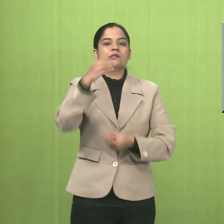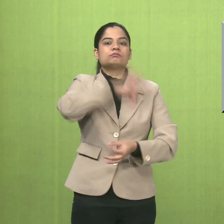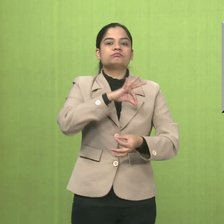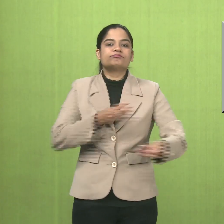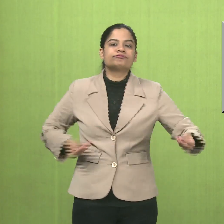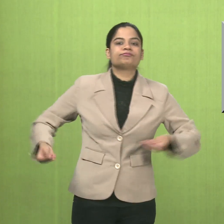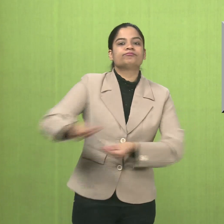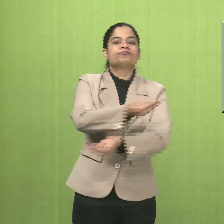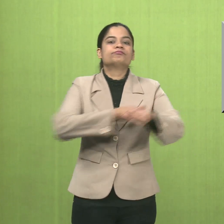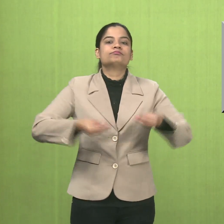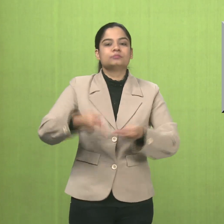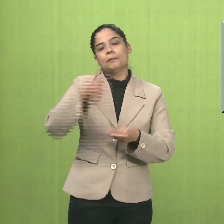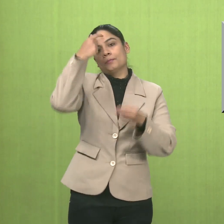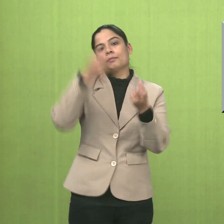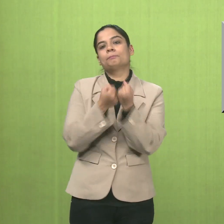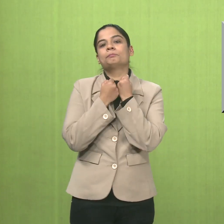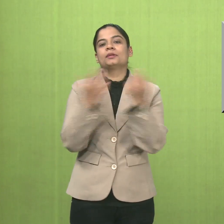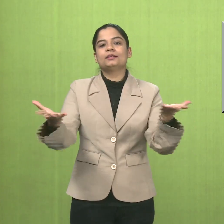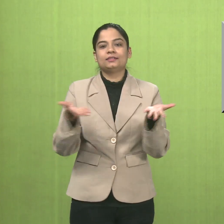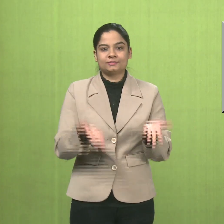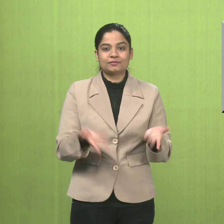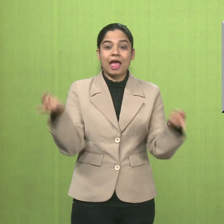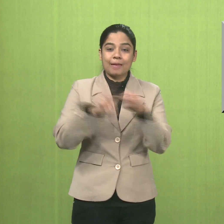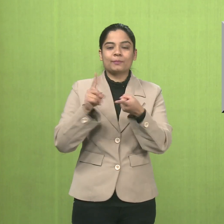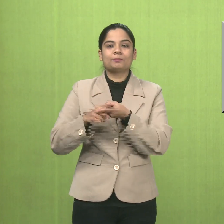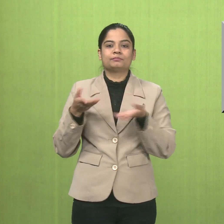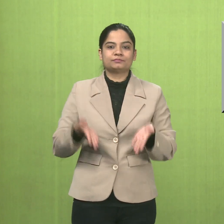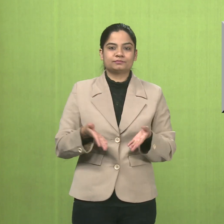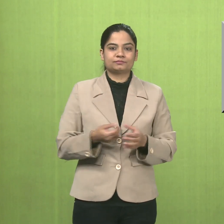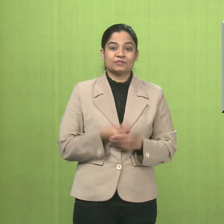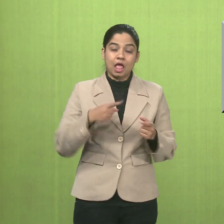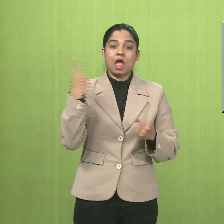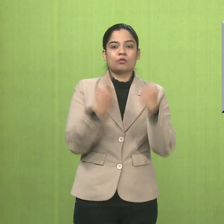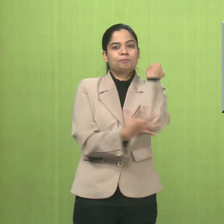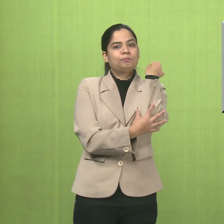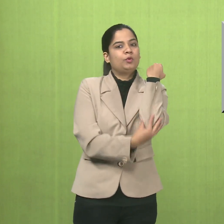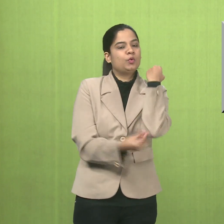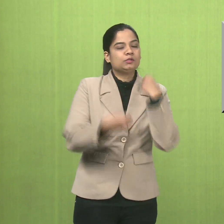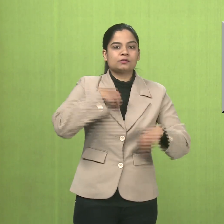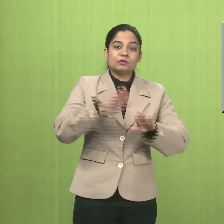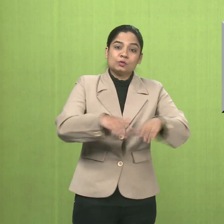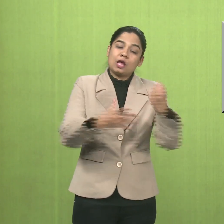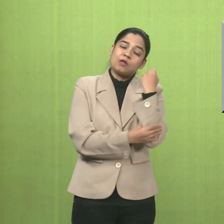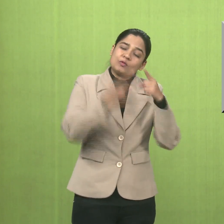this also is a secret business here. That's also a very big problem. And